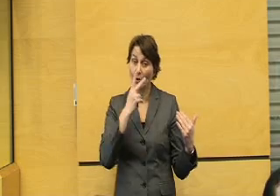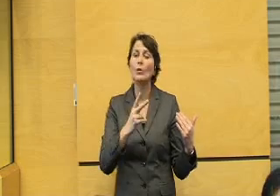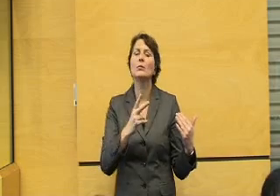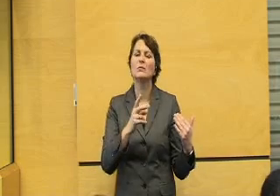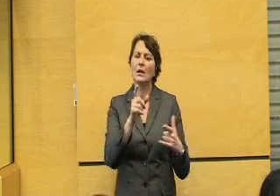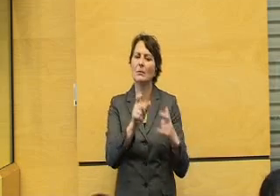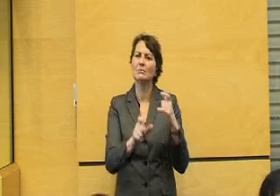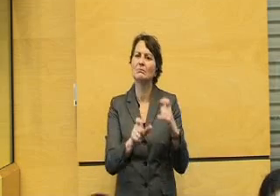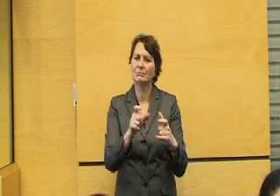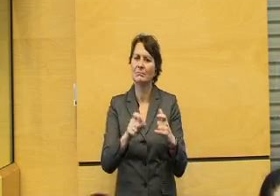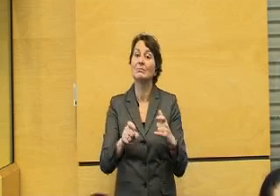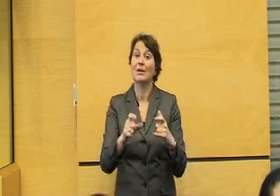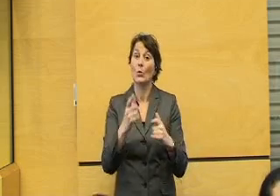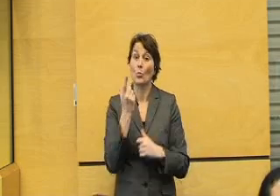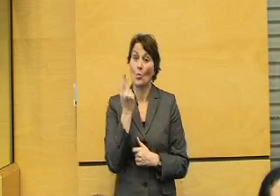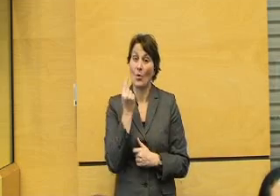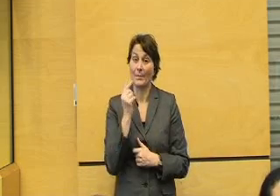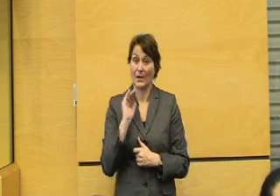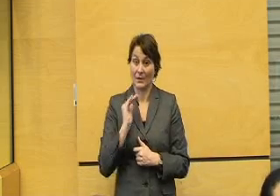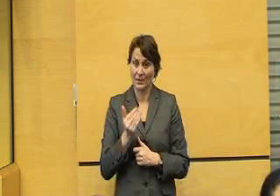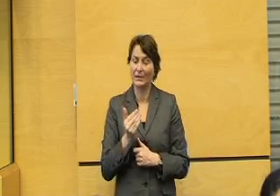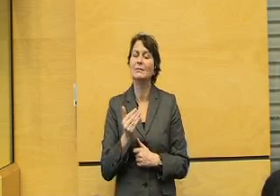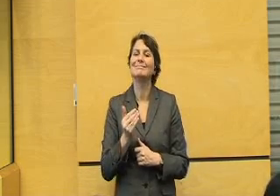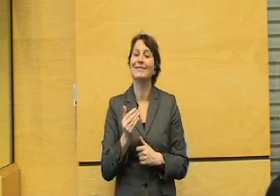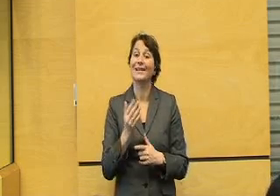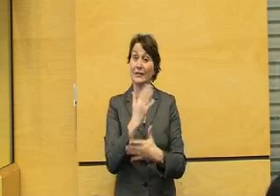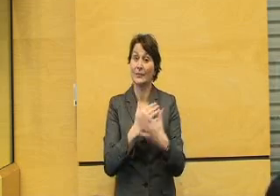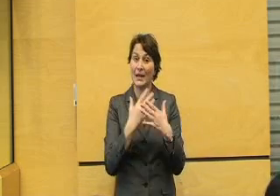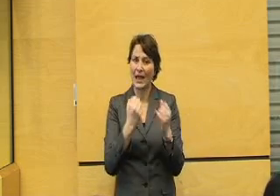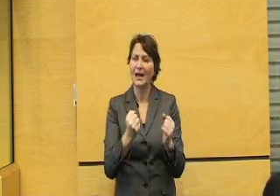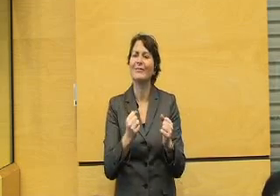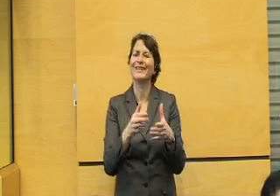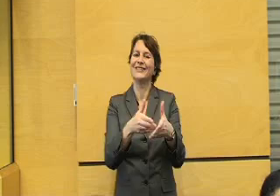present in policies in general.